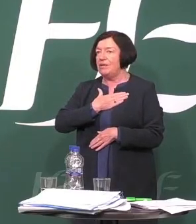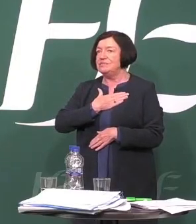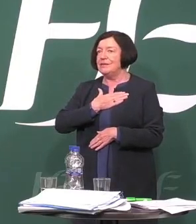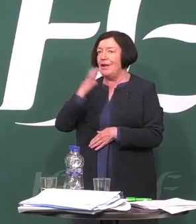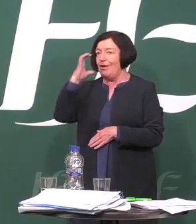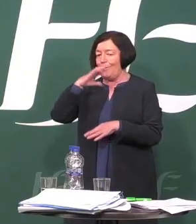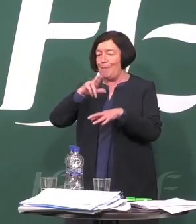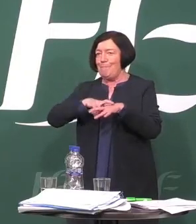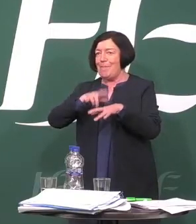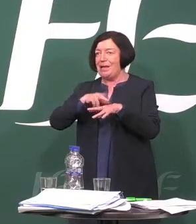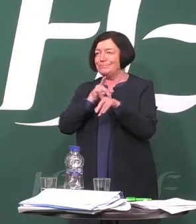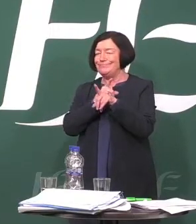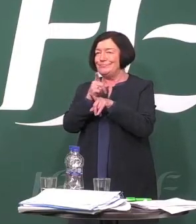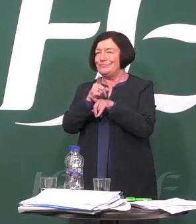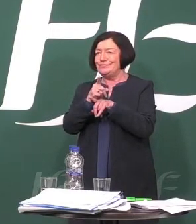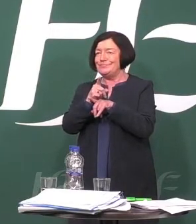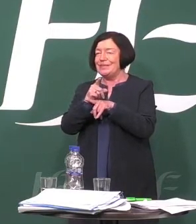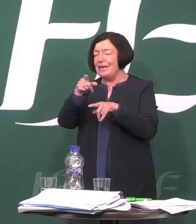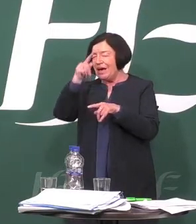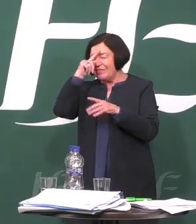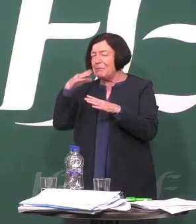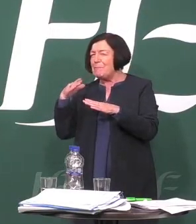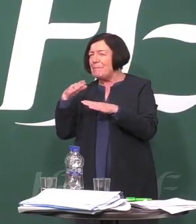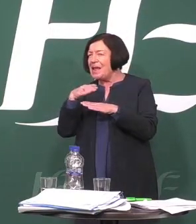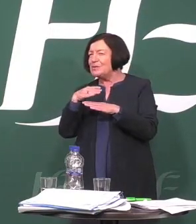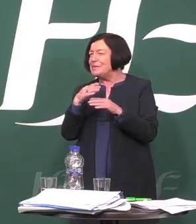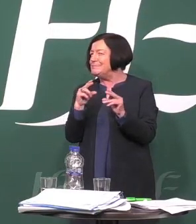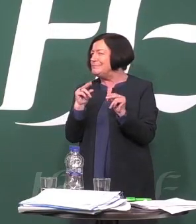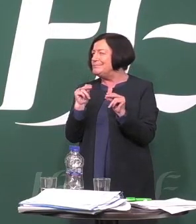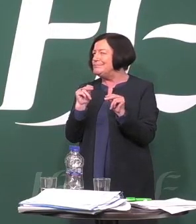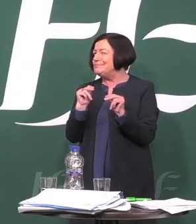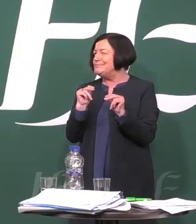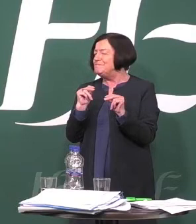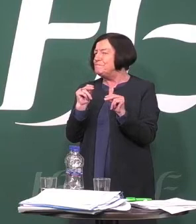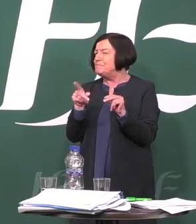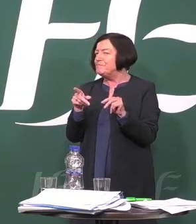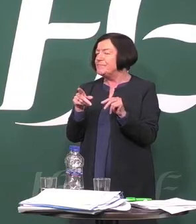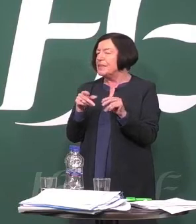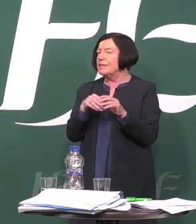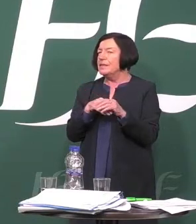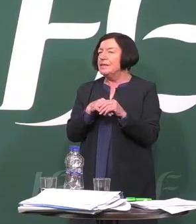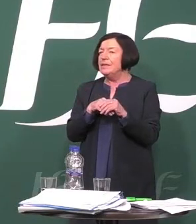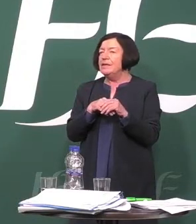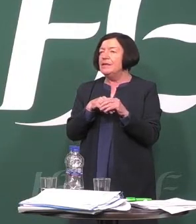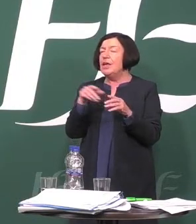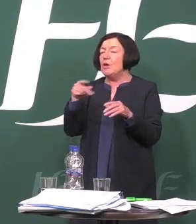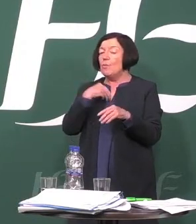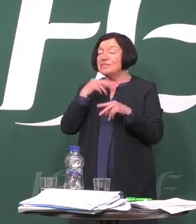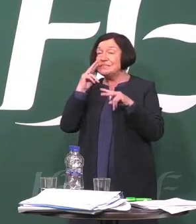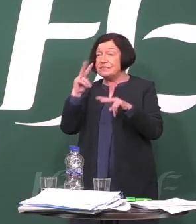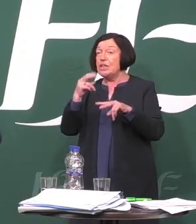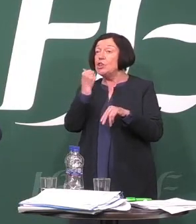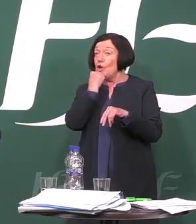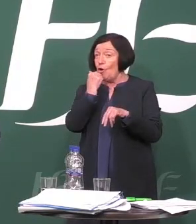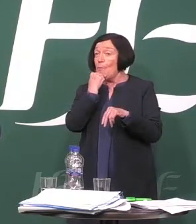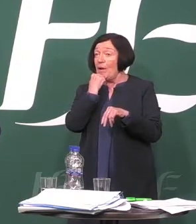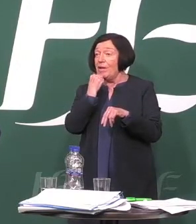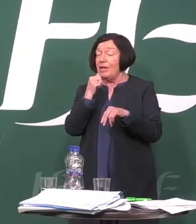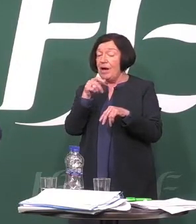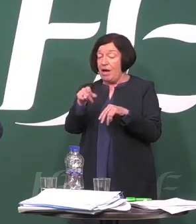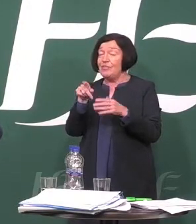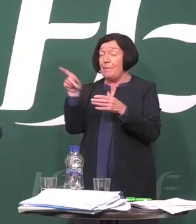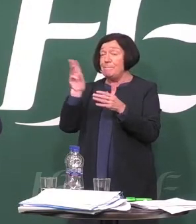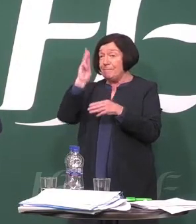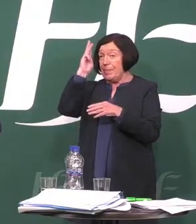side of this. Plateauing is a strong word. I think it's certainly while we're seeing the figures, as I showed in the